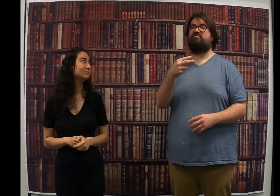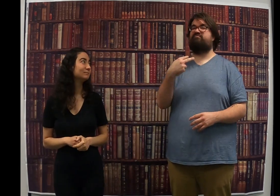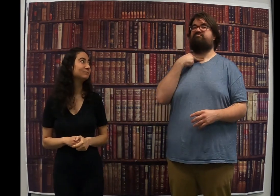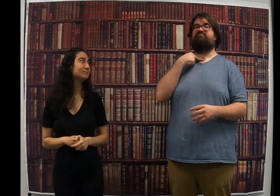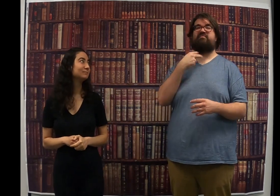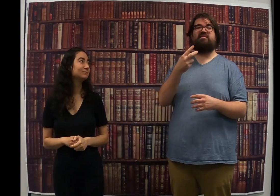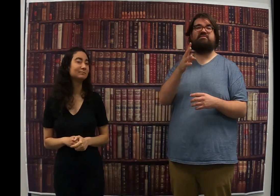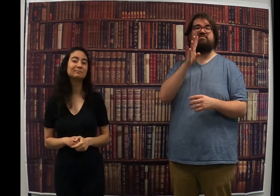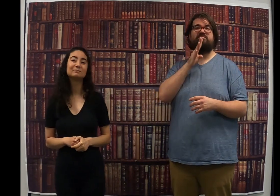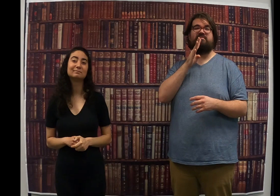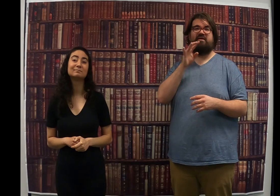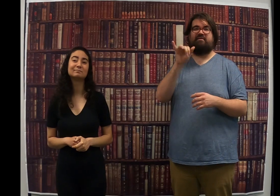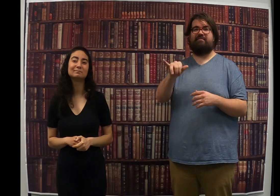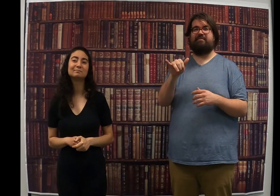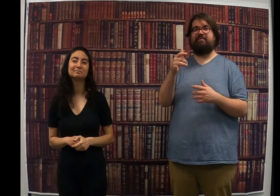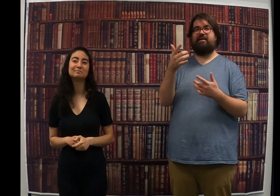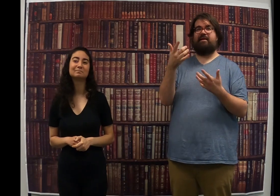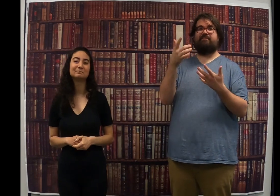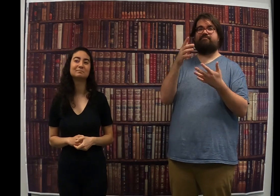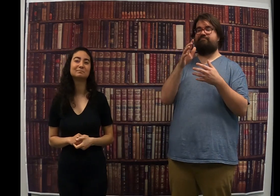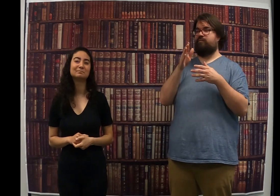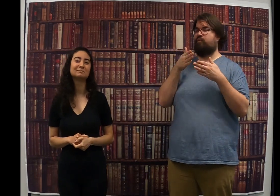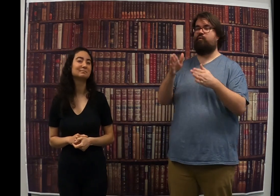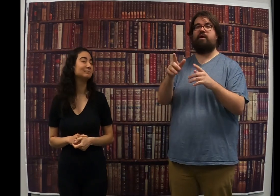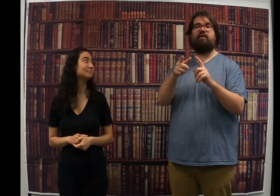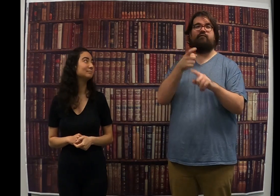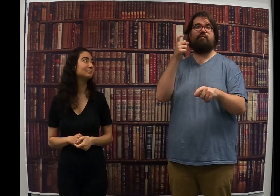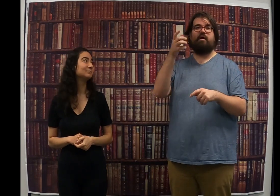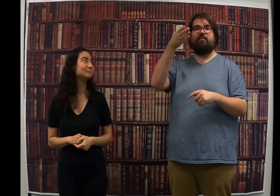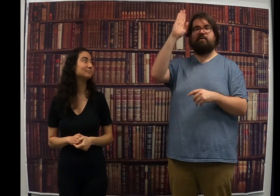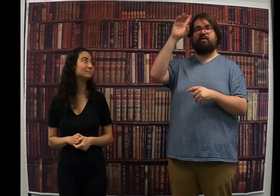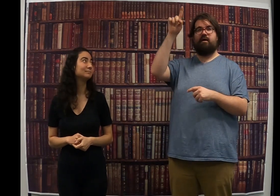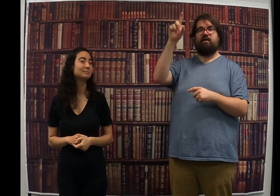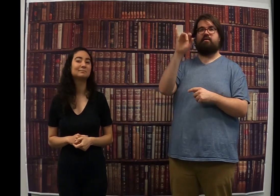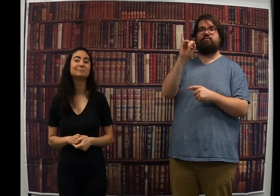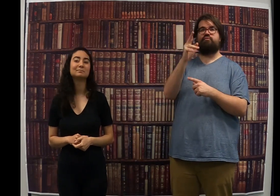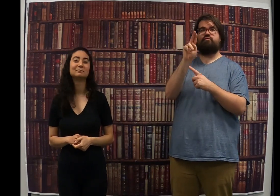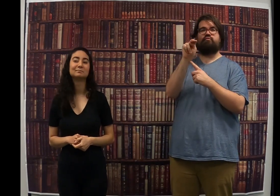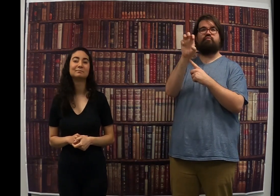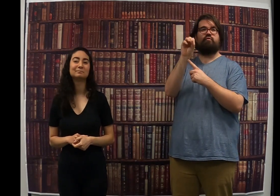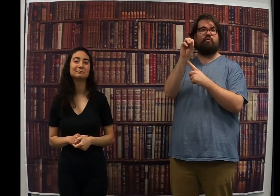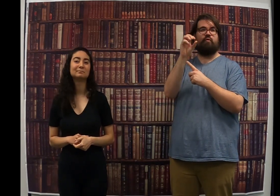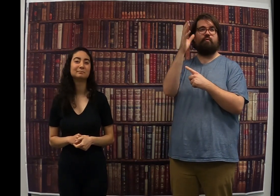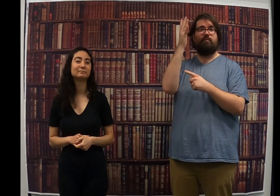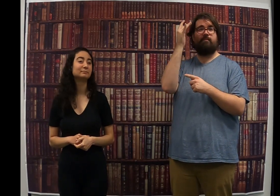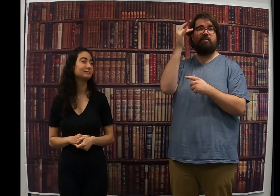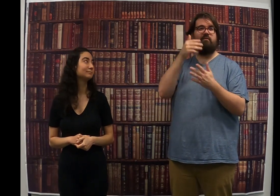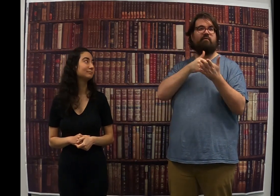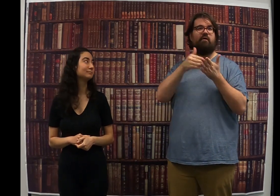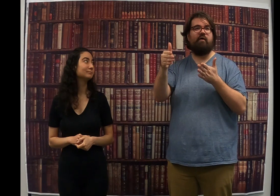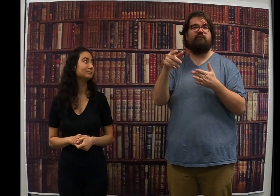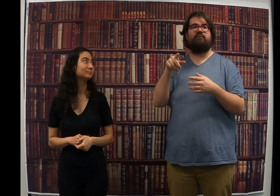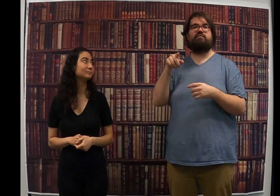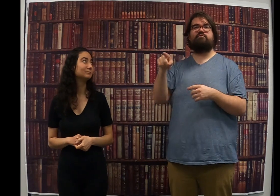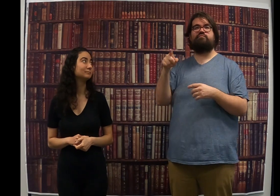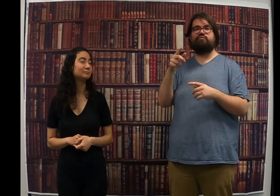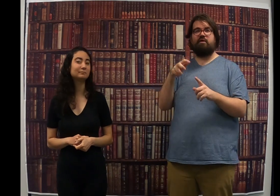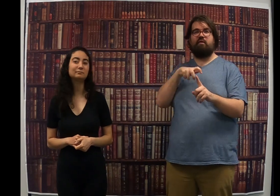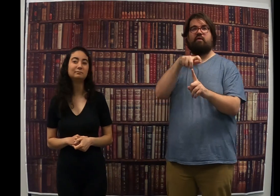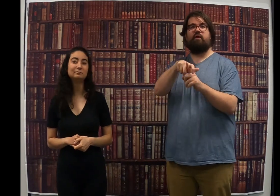Echo was doomed to speak in this sort by the goddess Juno, because often when she might have caught the nymphs lying beneath her Jupiter